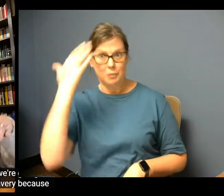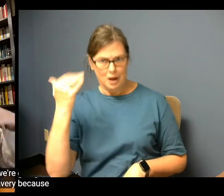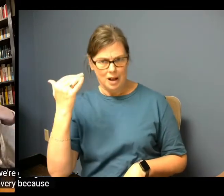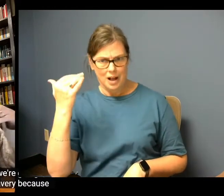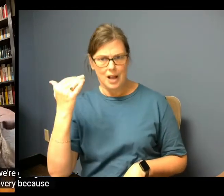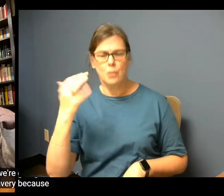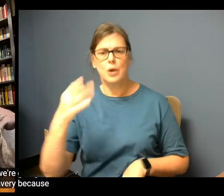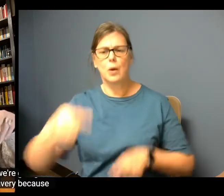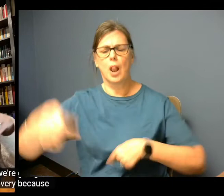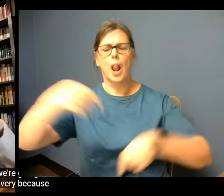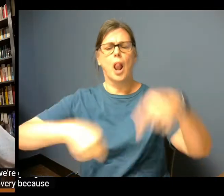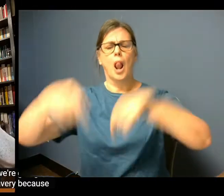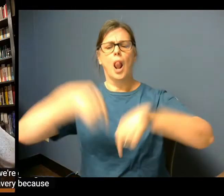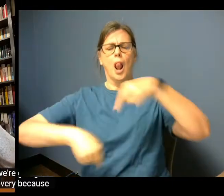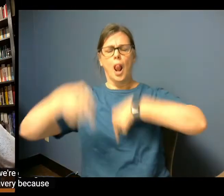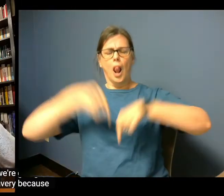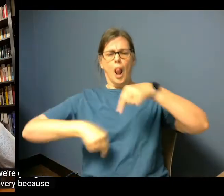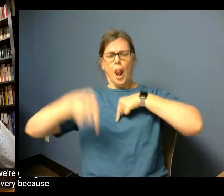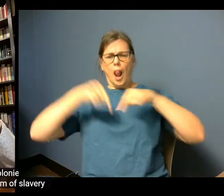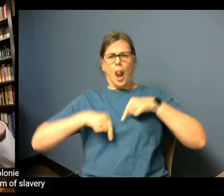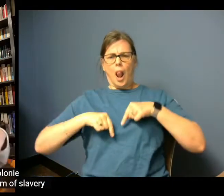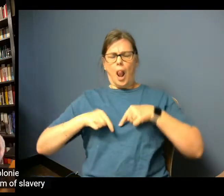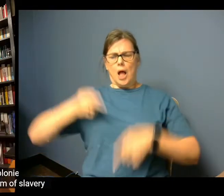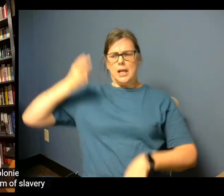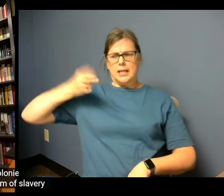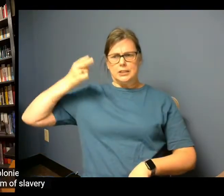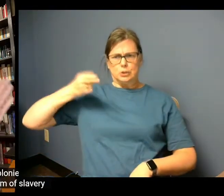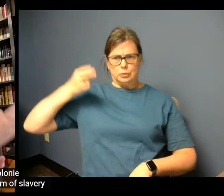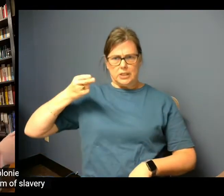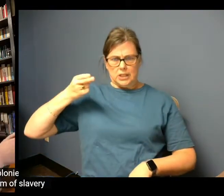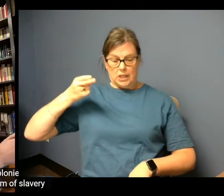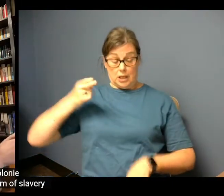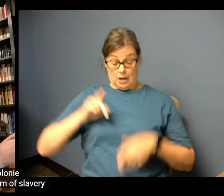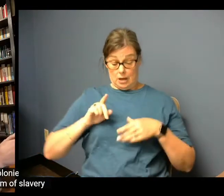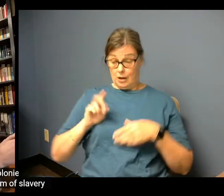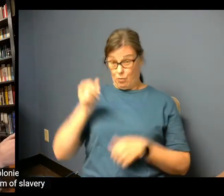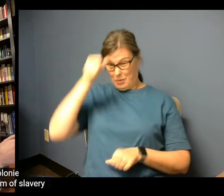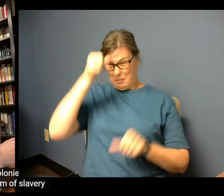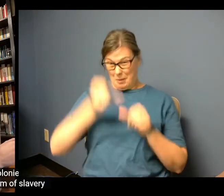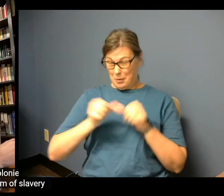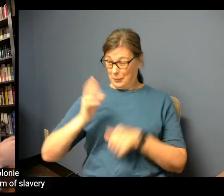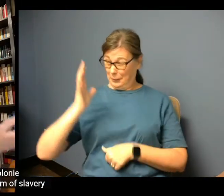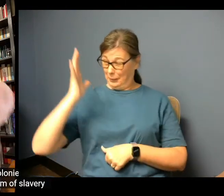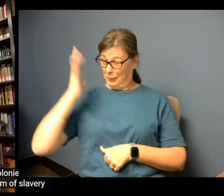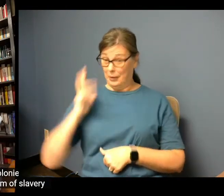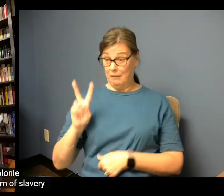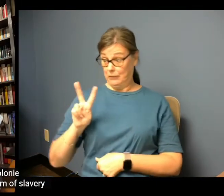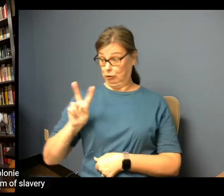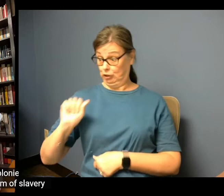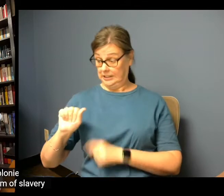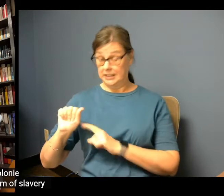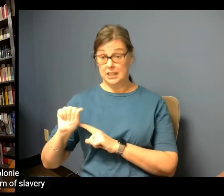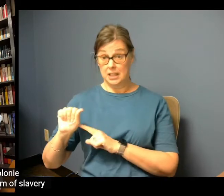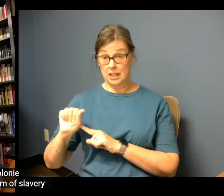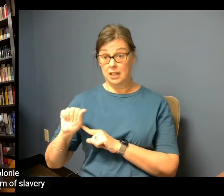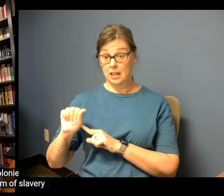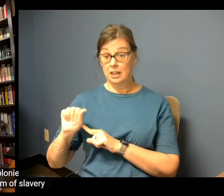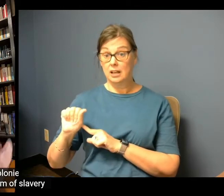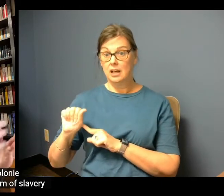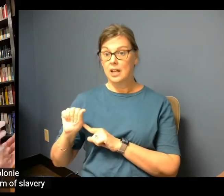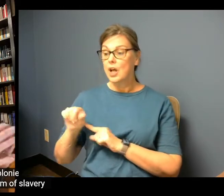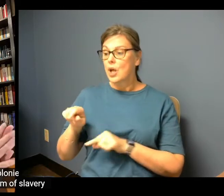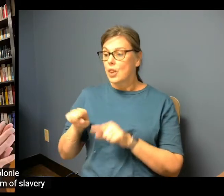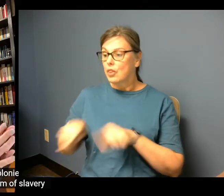the shift from servitude to slavery. Because we said in Virginia, when these colonies were established, it wasn't